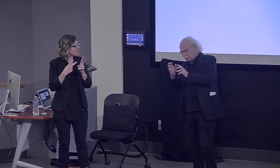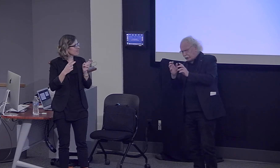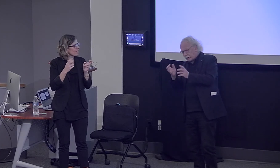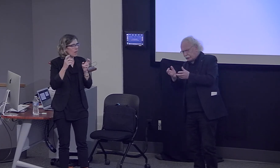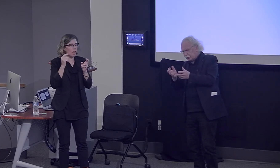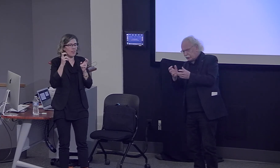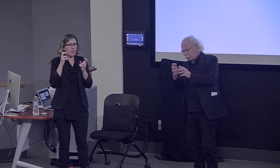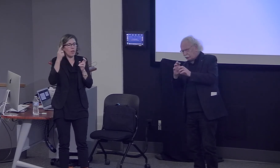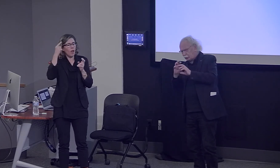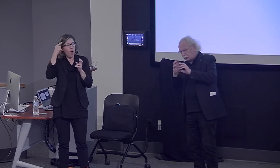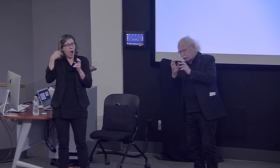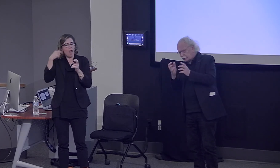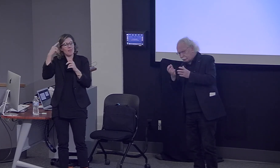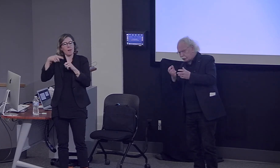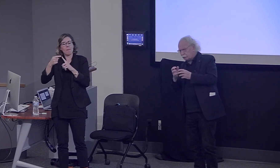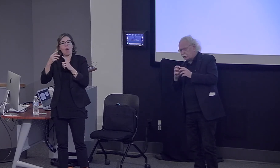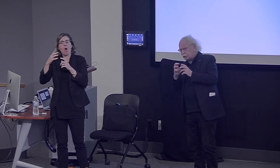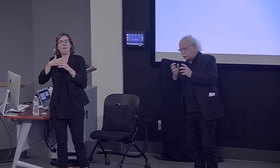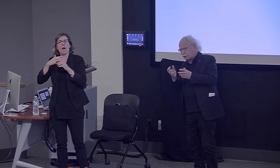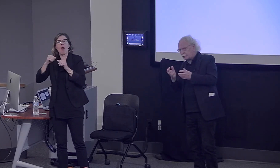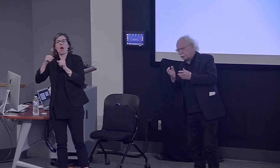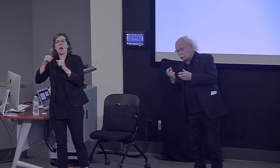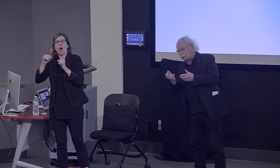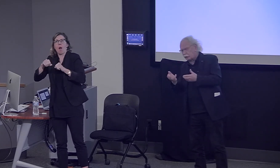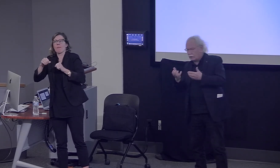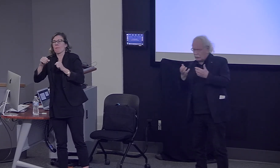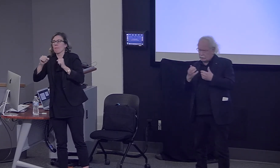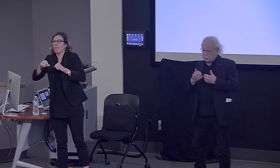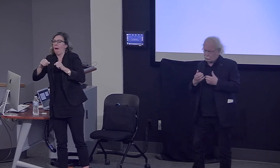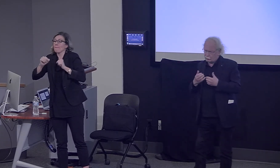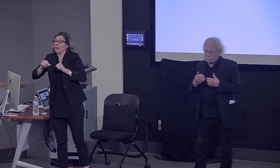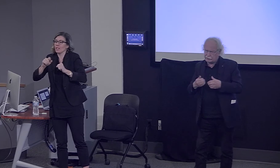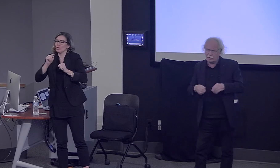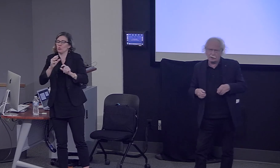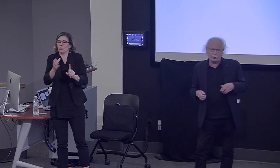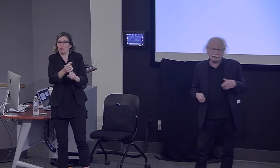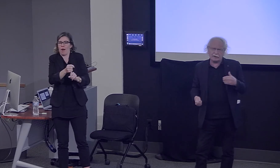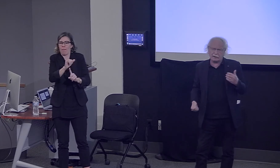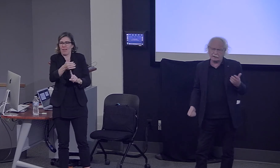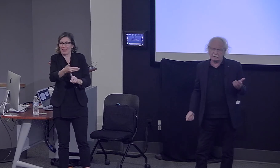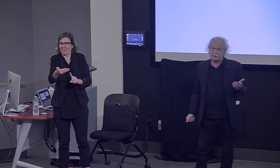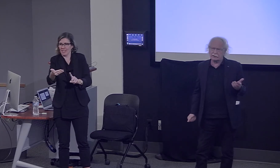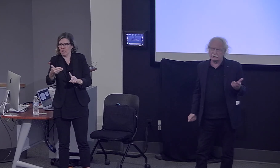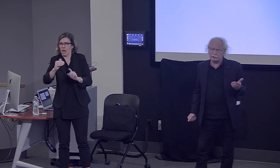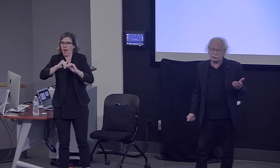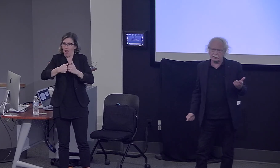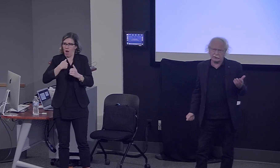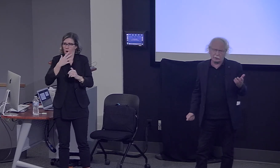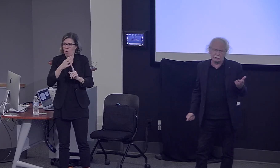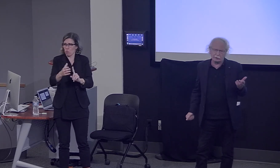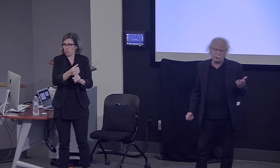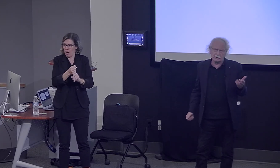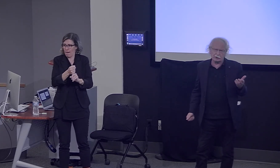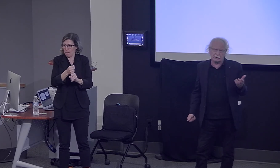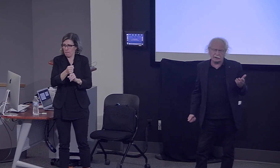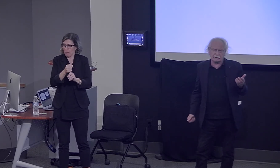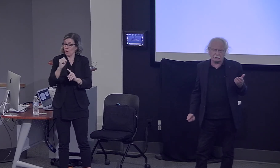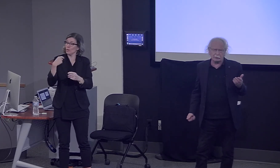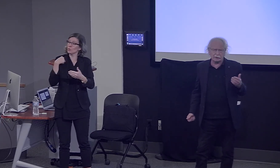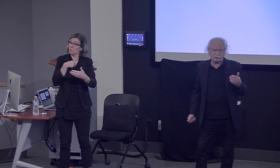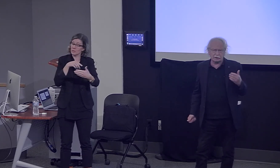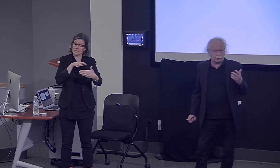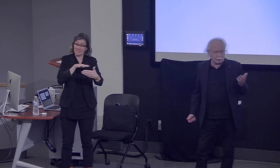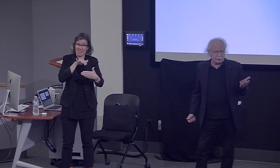possibility of grasping an object, which are the possibility of grasping an object in the movement. We studied this phenomenon